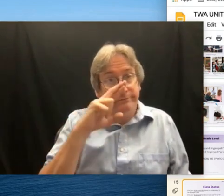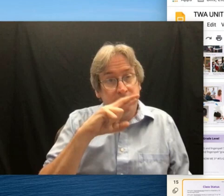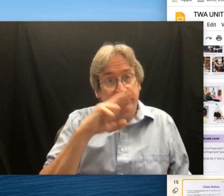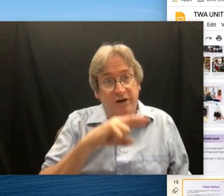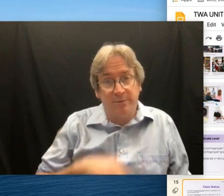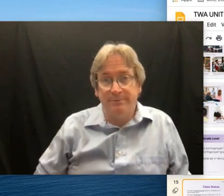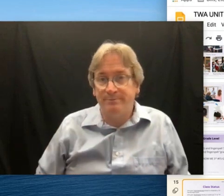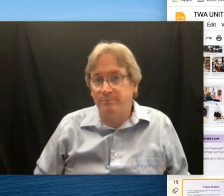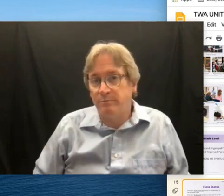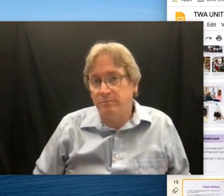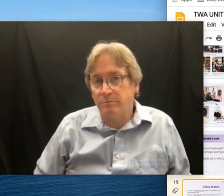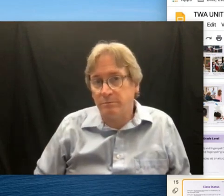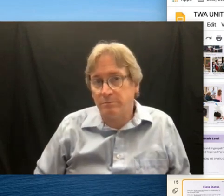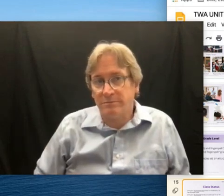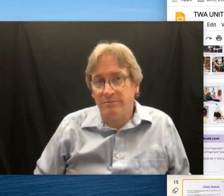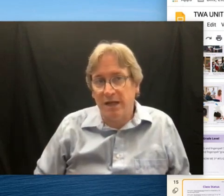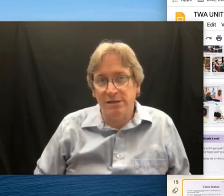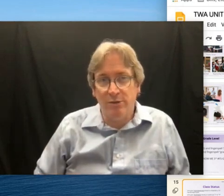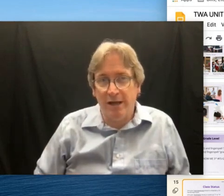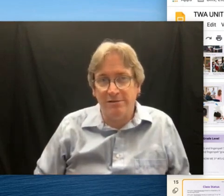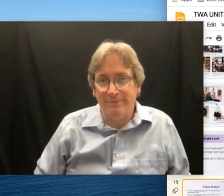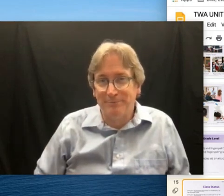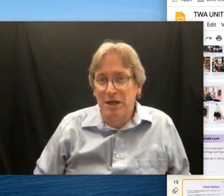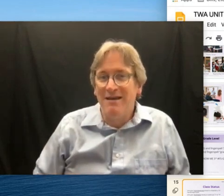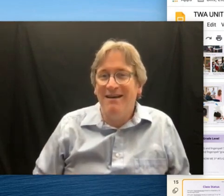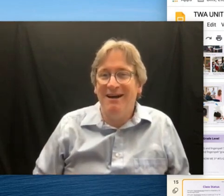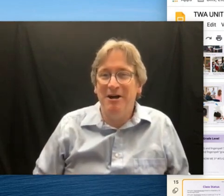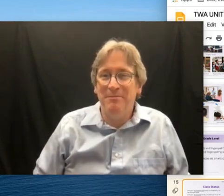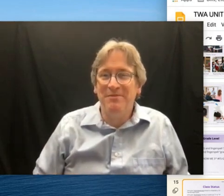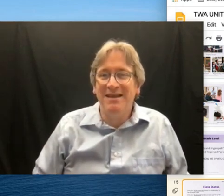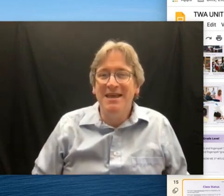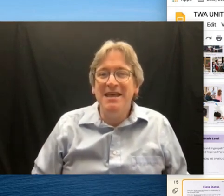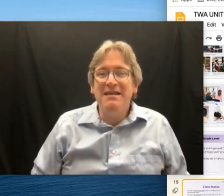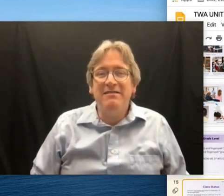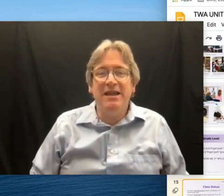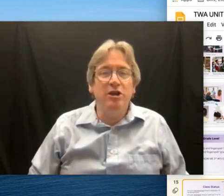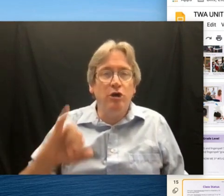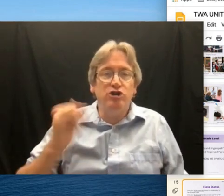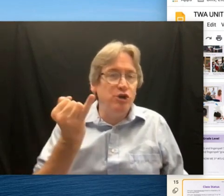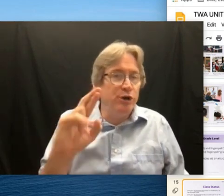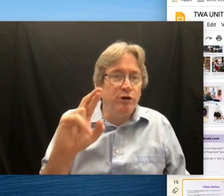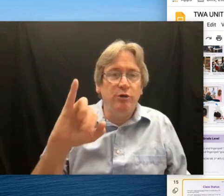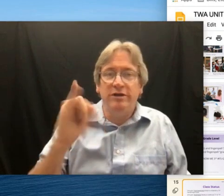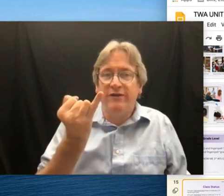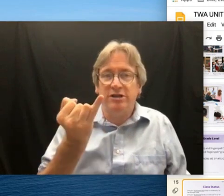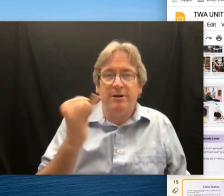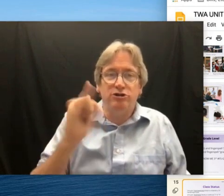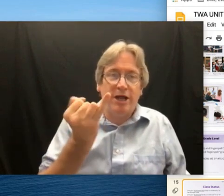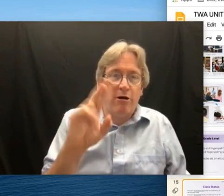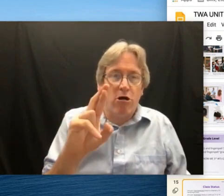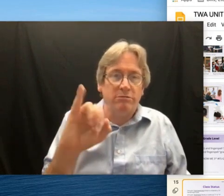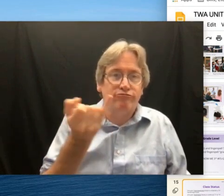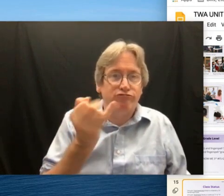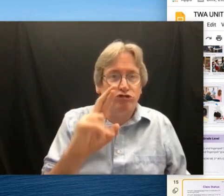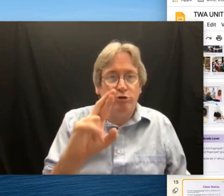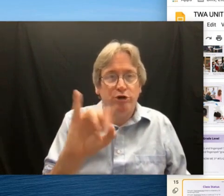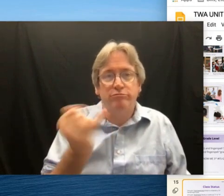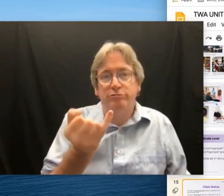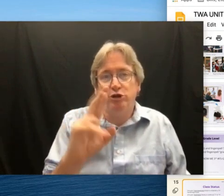Gallaudet. Freshman. So nice, right? Then junior, you can fingerspell